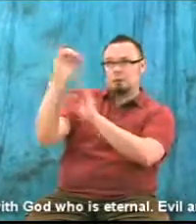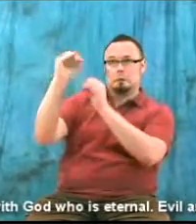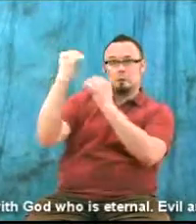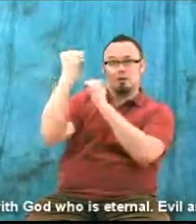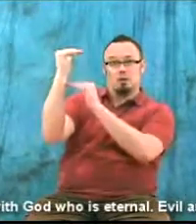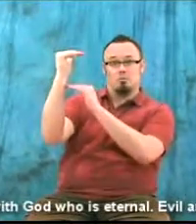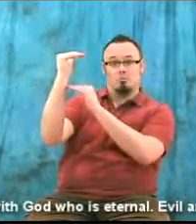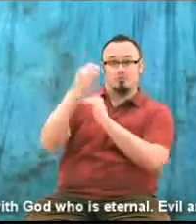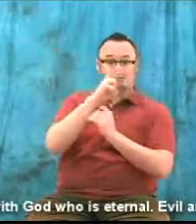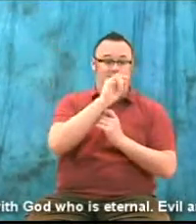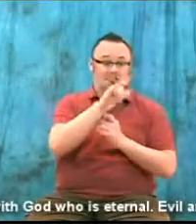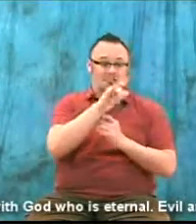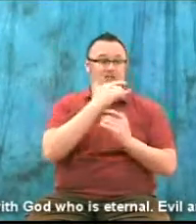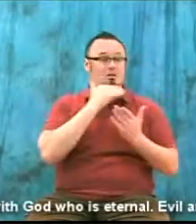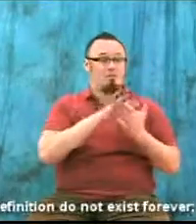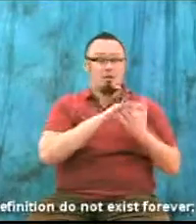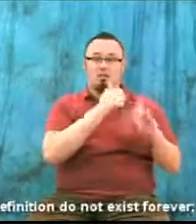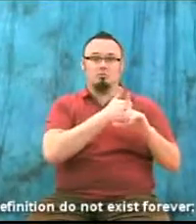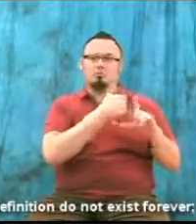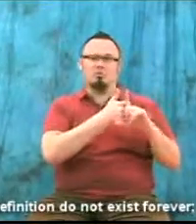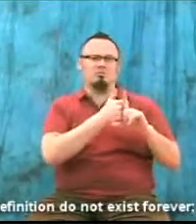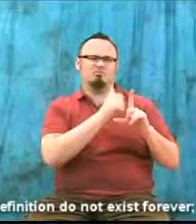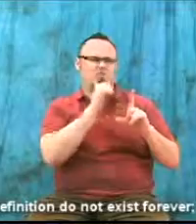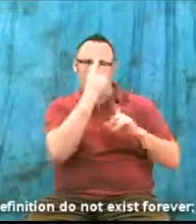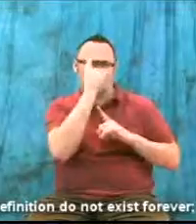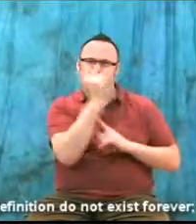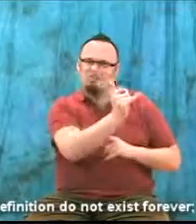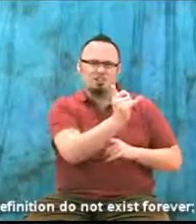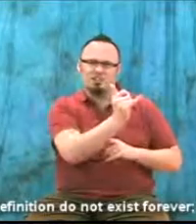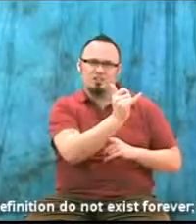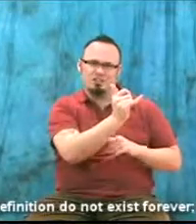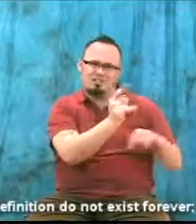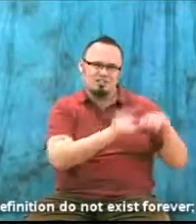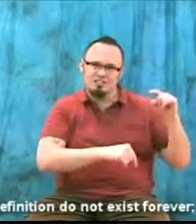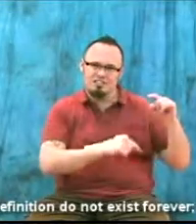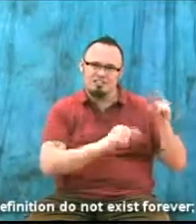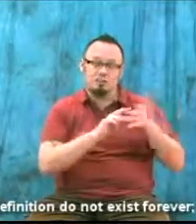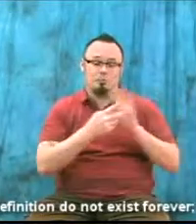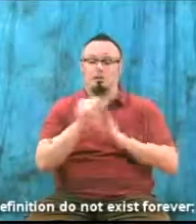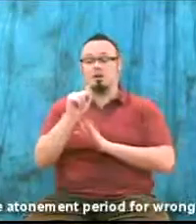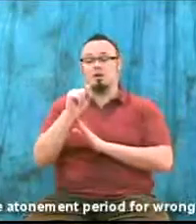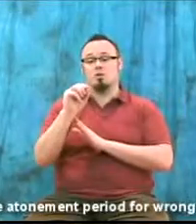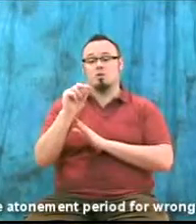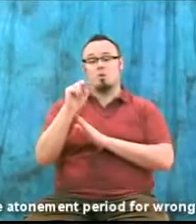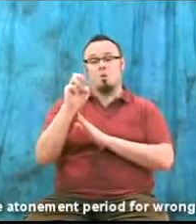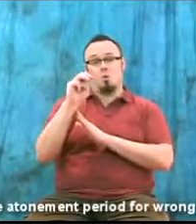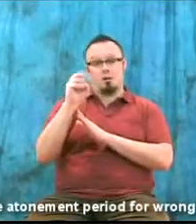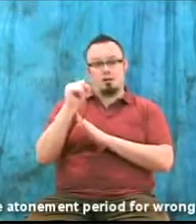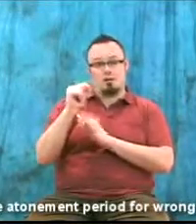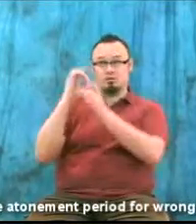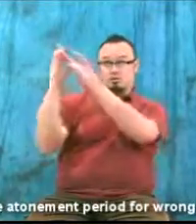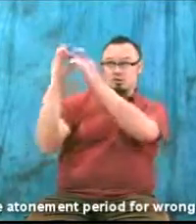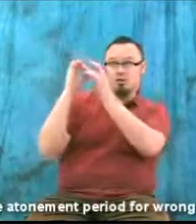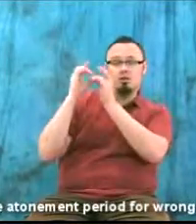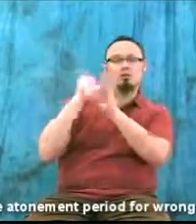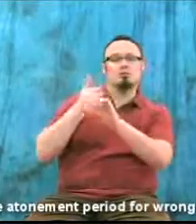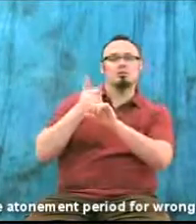Evil and bad, by definition, do not exist forever. Therefore, the atonement period for wrongdoing is a fixed